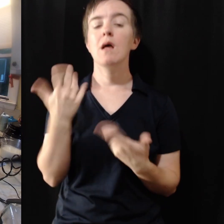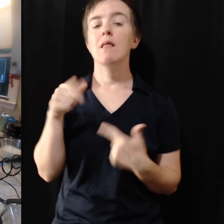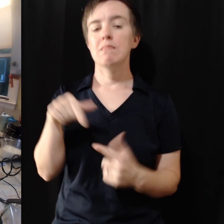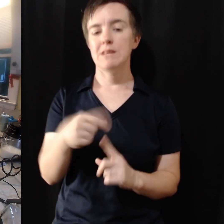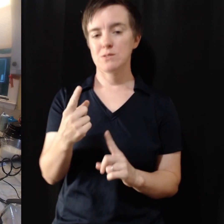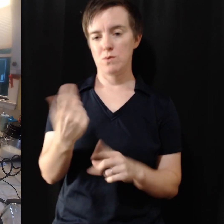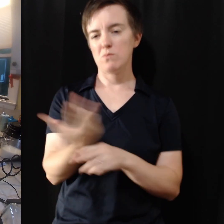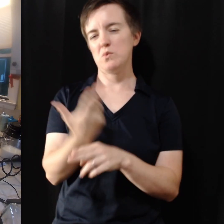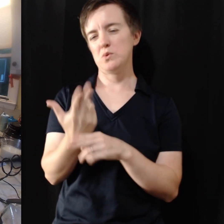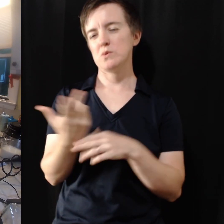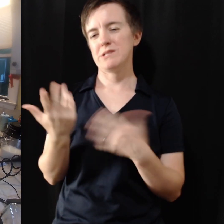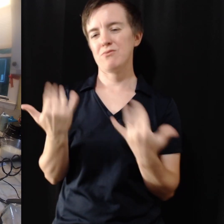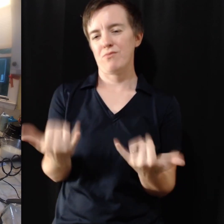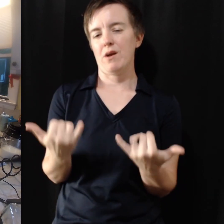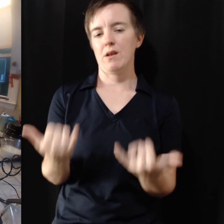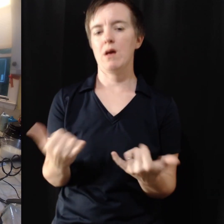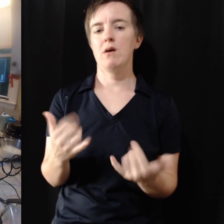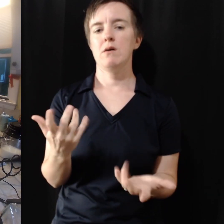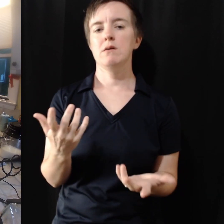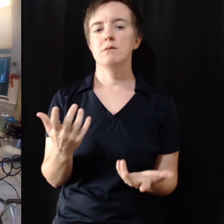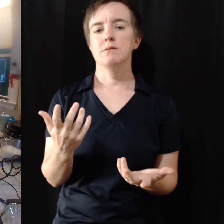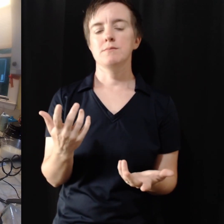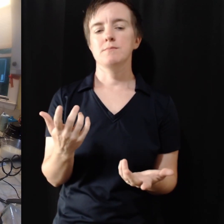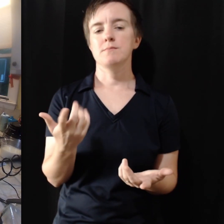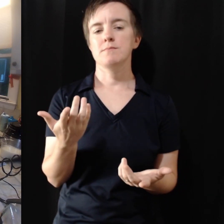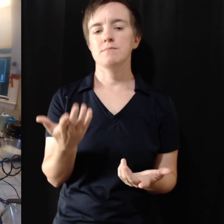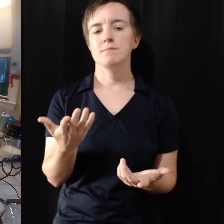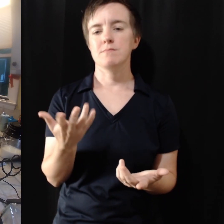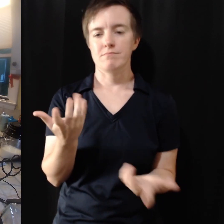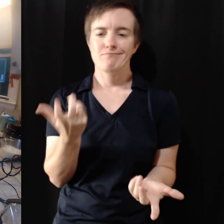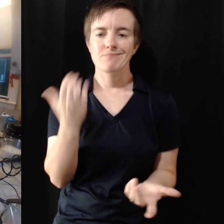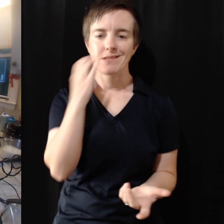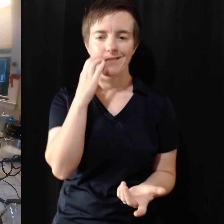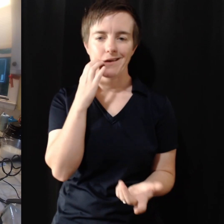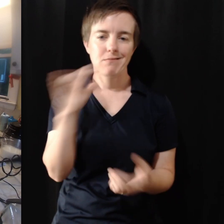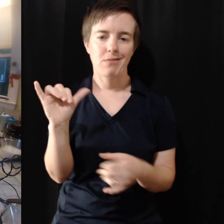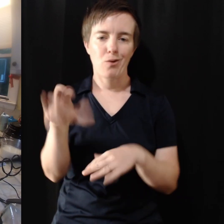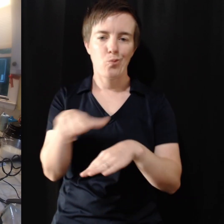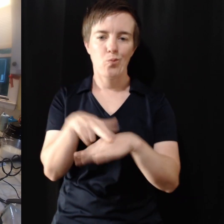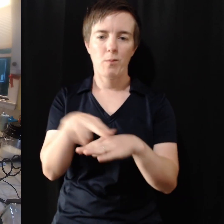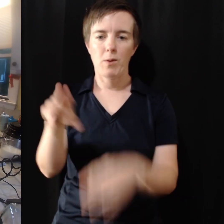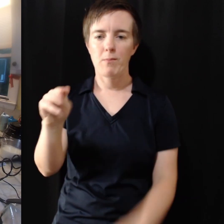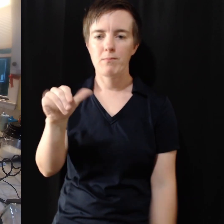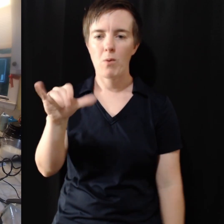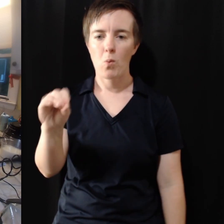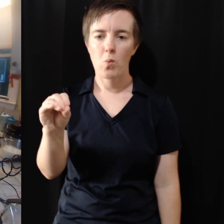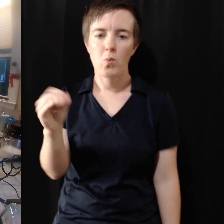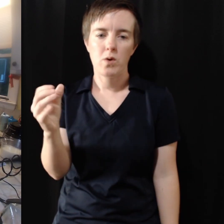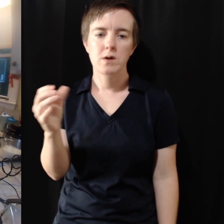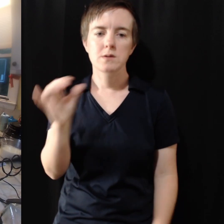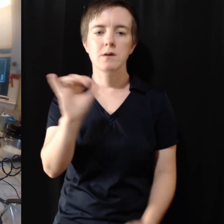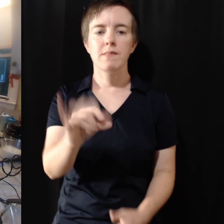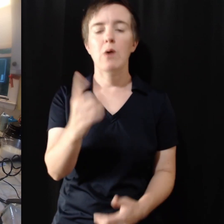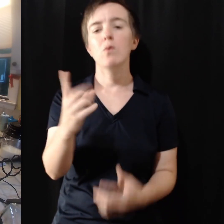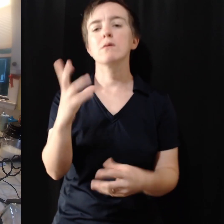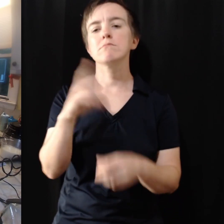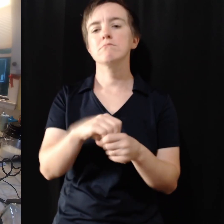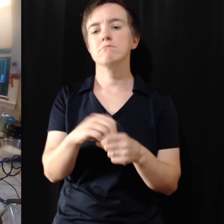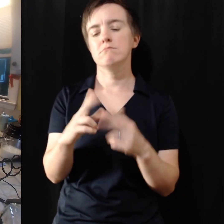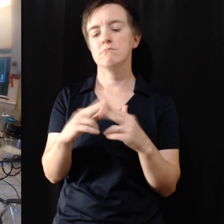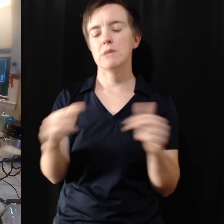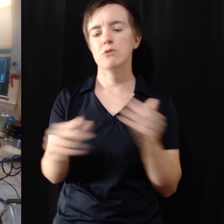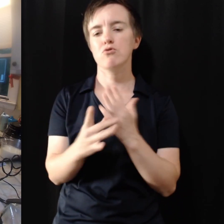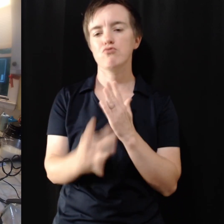this one is the one we're using right now. And it's, like, thick like normal mayonnaise. So this one is the bacon